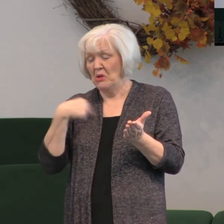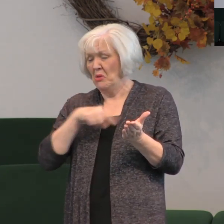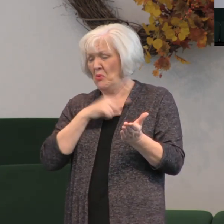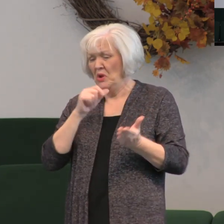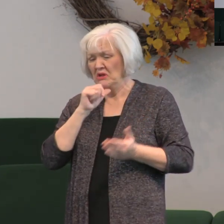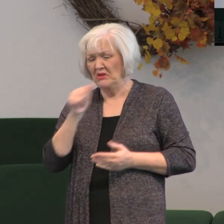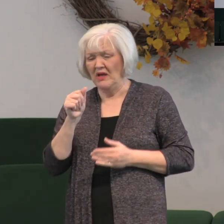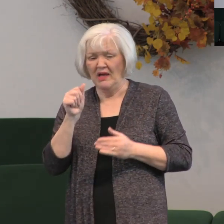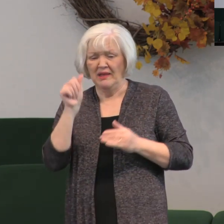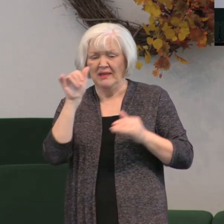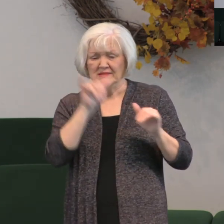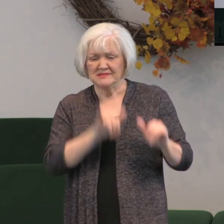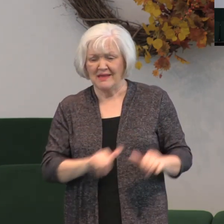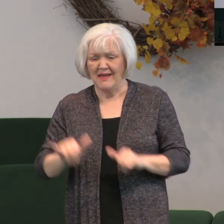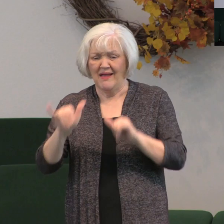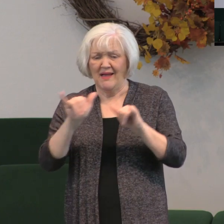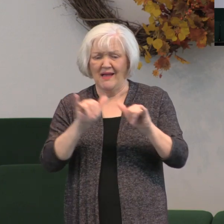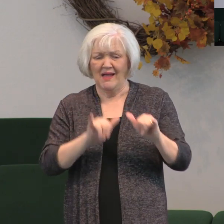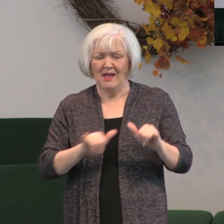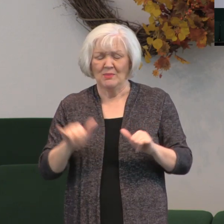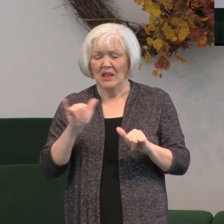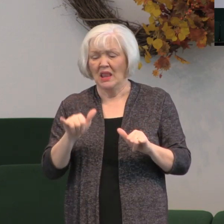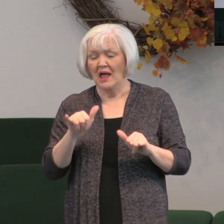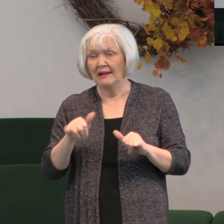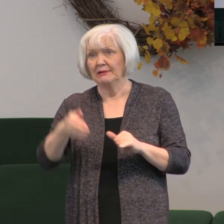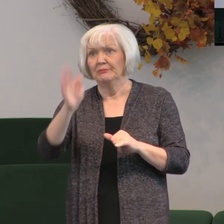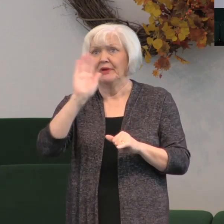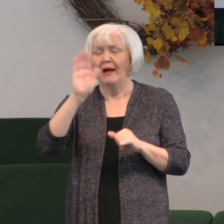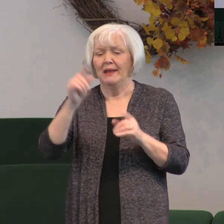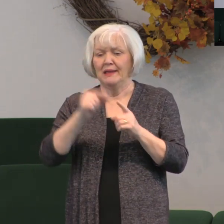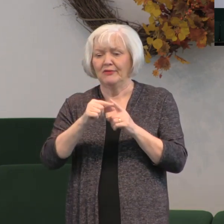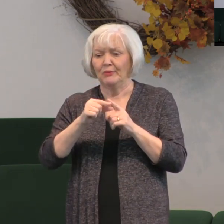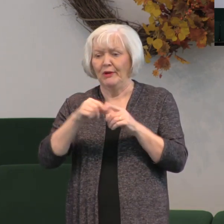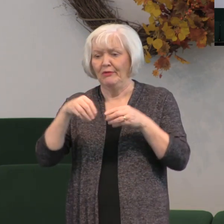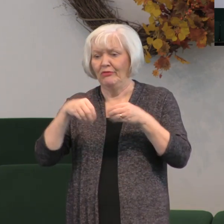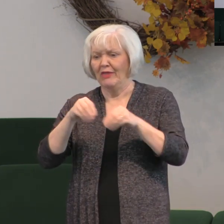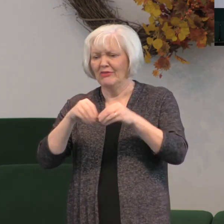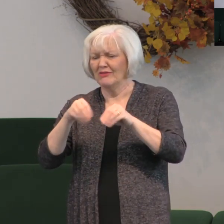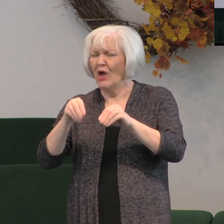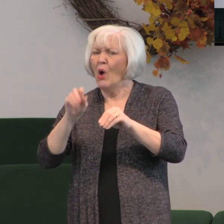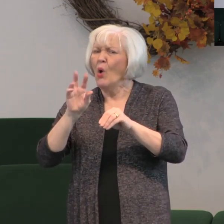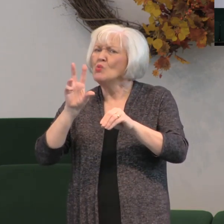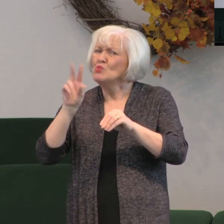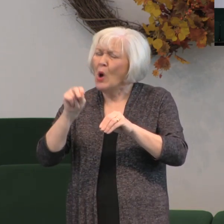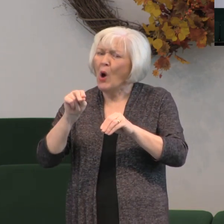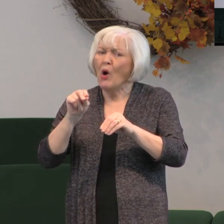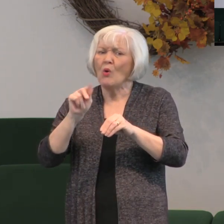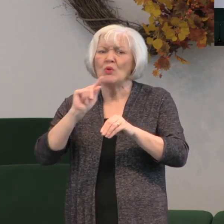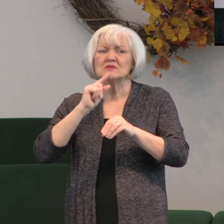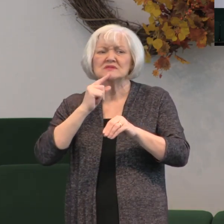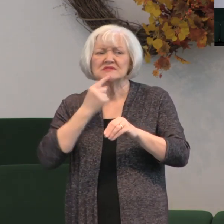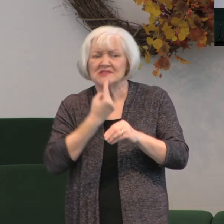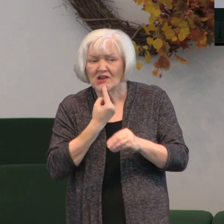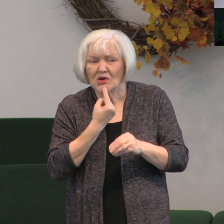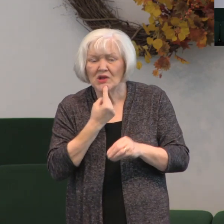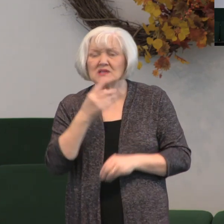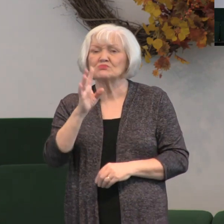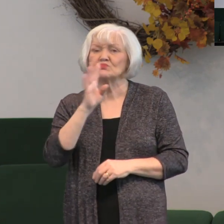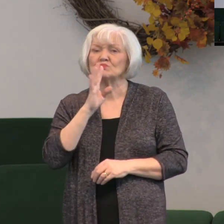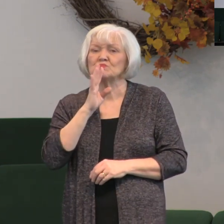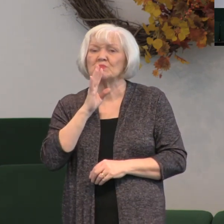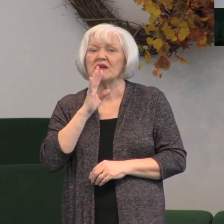like so many peddlers of God's word but we are men of sincerity commissioned by God in the sight of God we speak